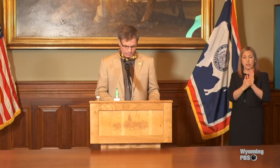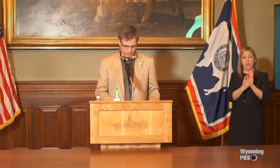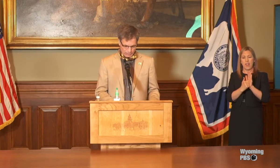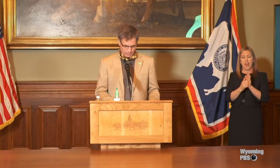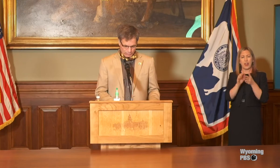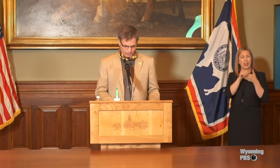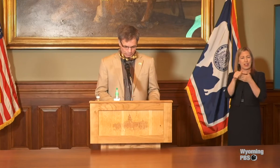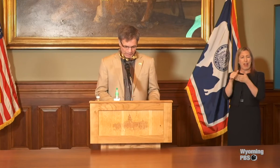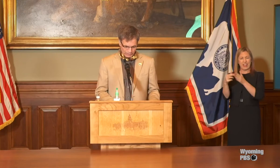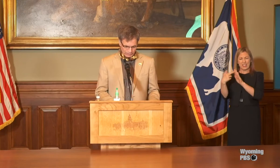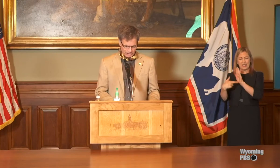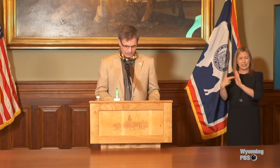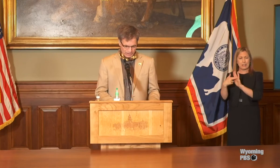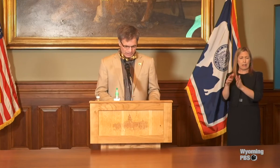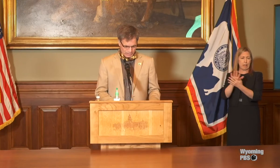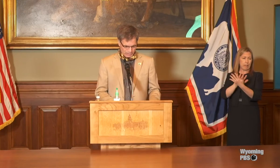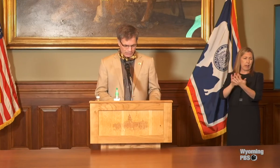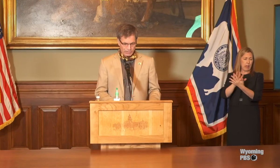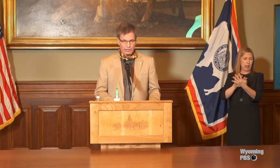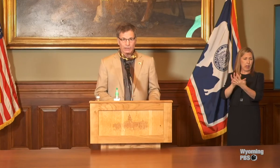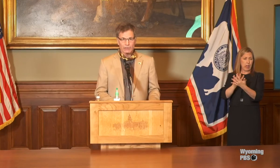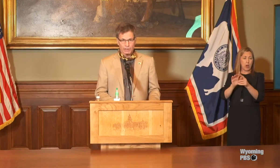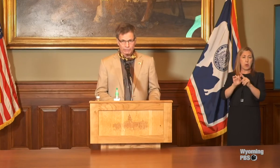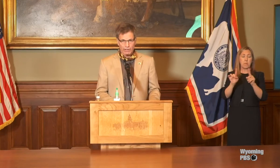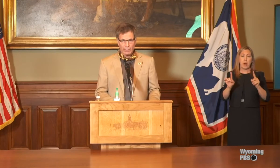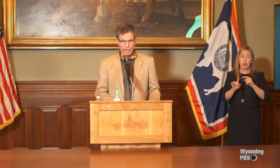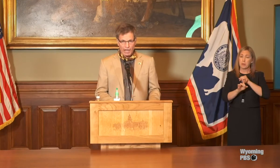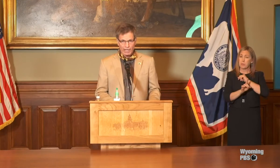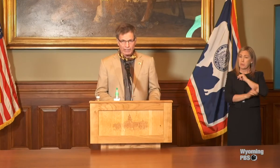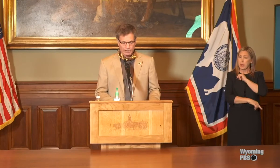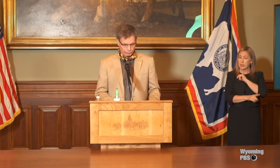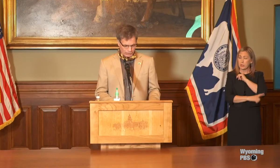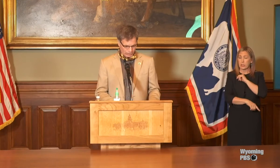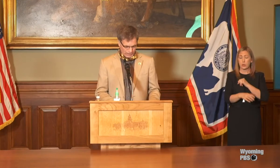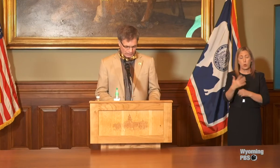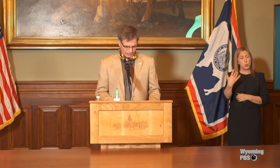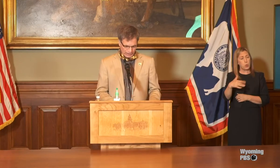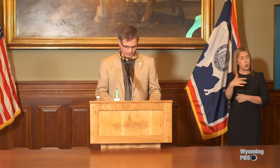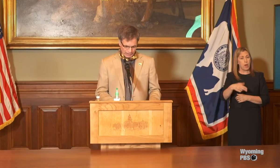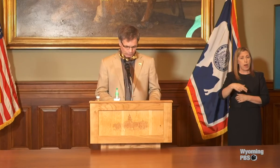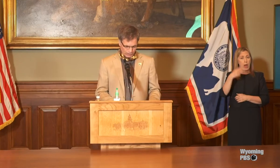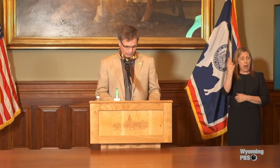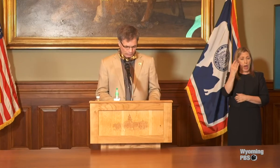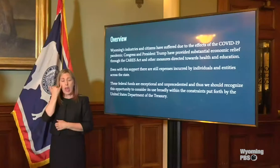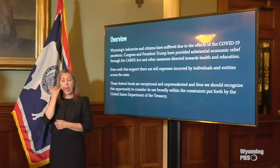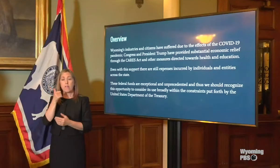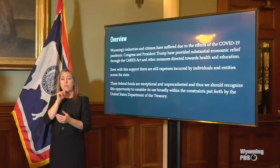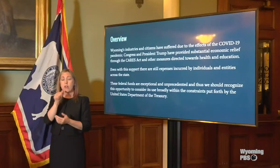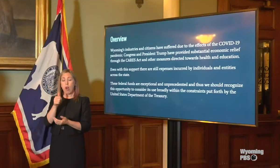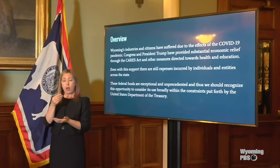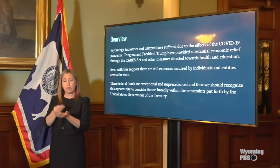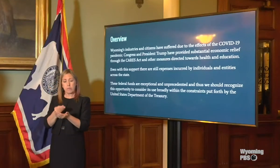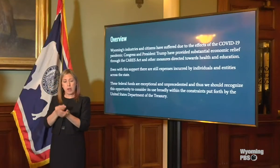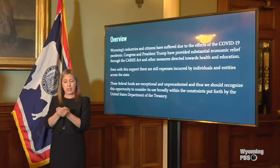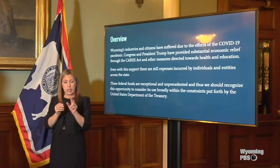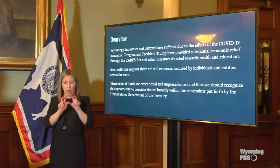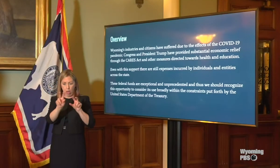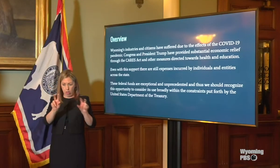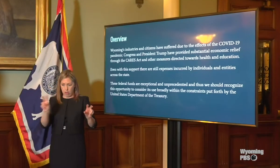vague, but the penalties are very high if we don't allocate that money correctly.